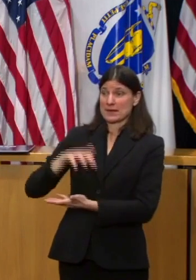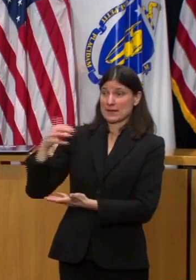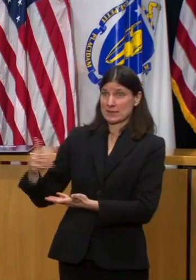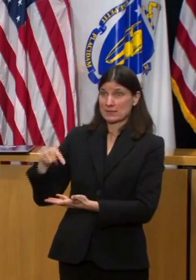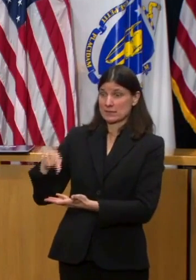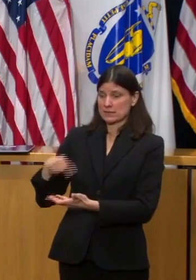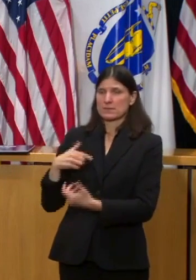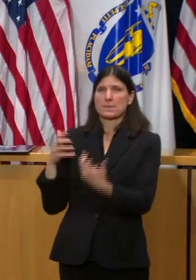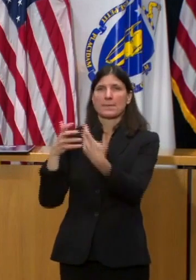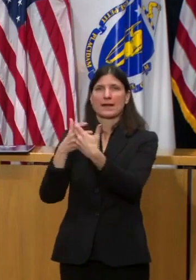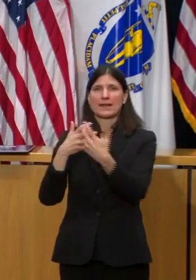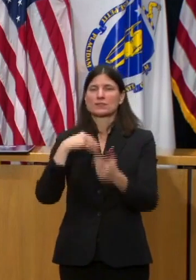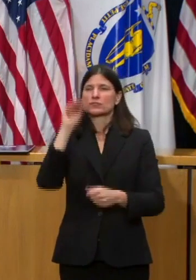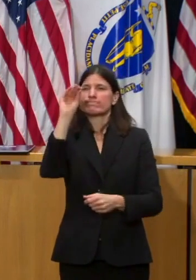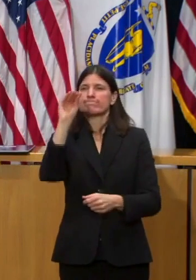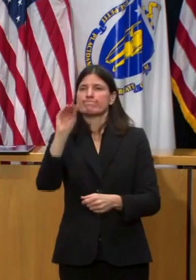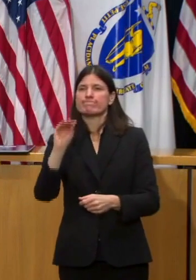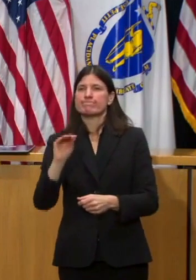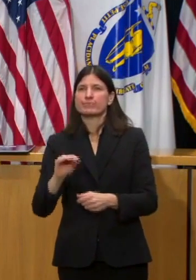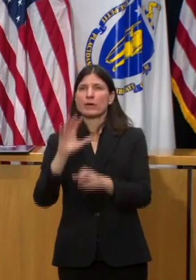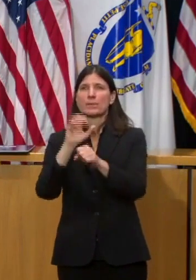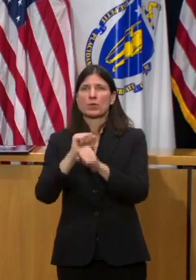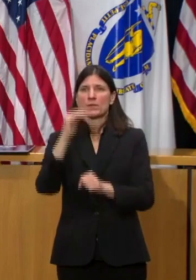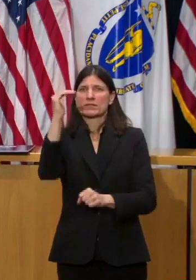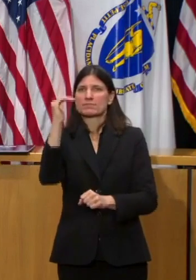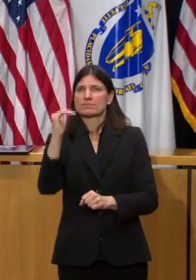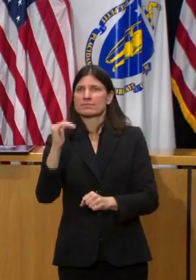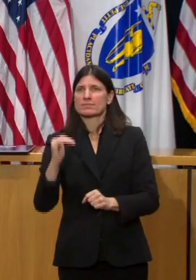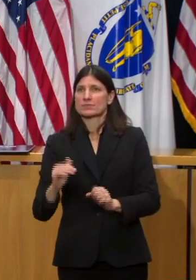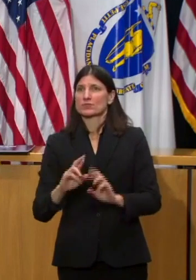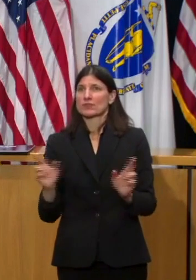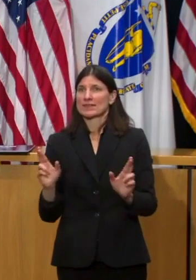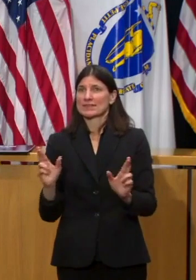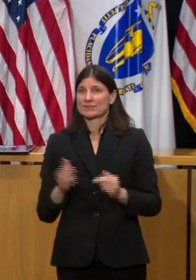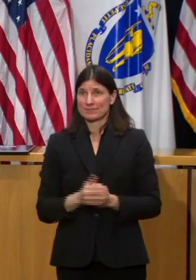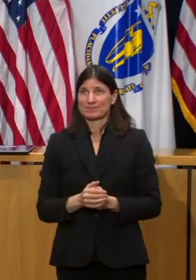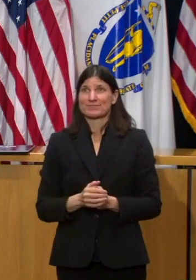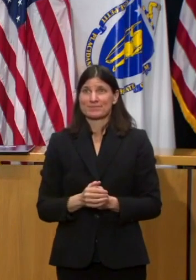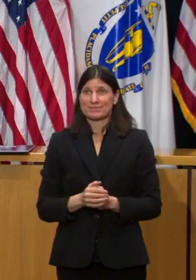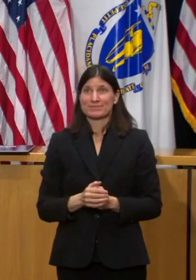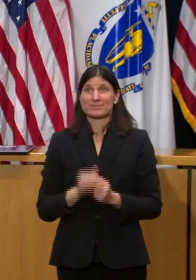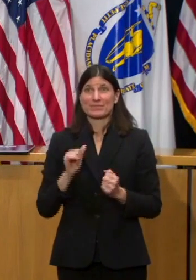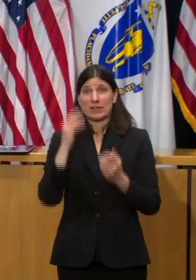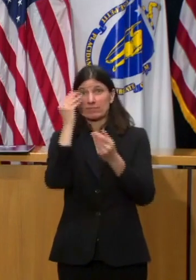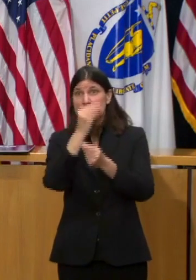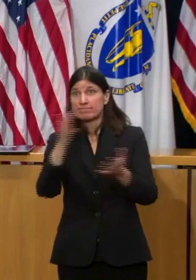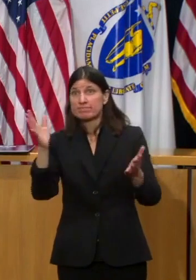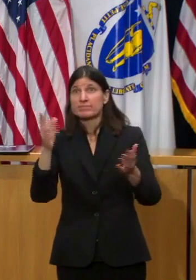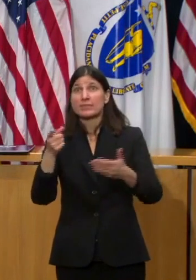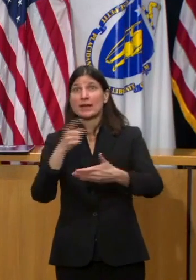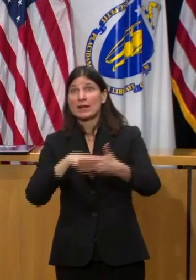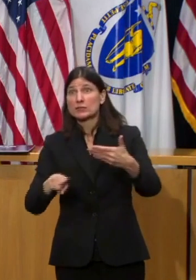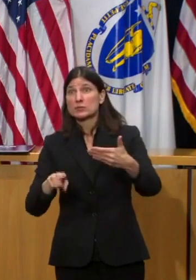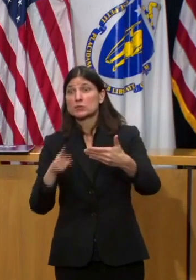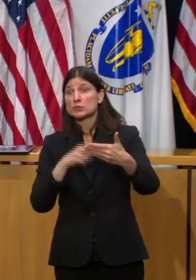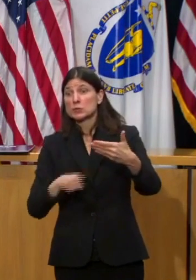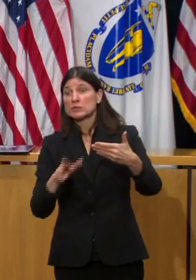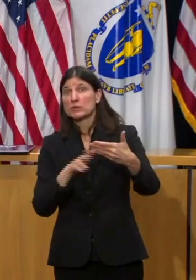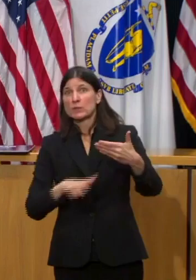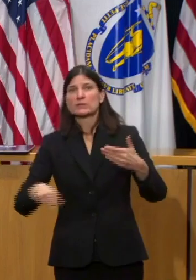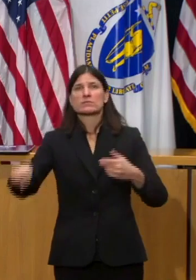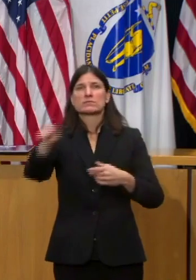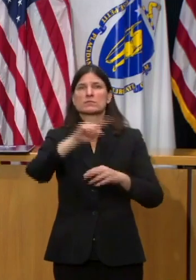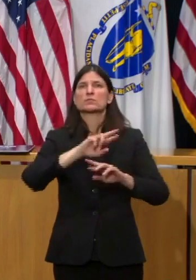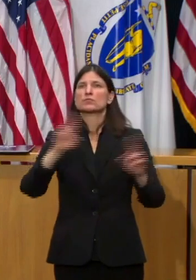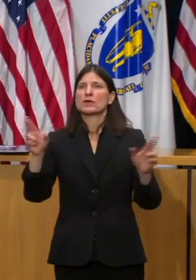right, we could then say to people, it's not just next week that's available, it's the next 3 weeks or the next 4 weeks. And